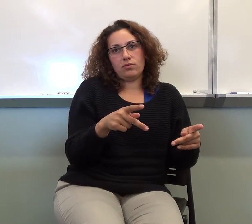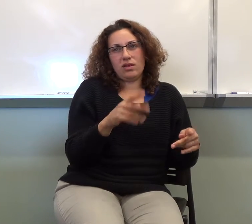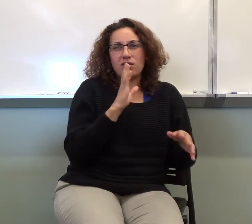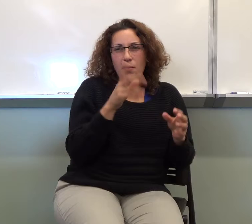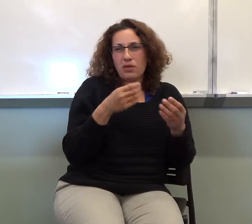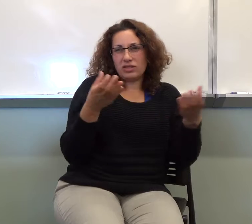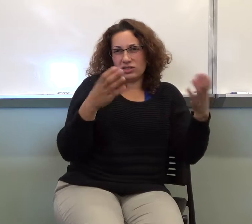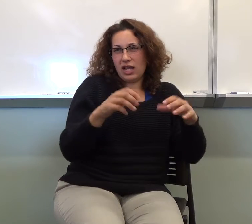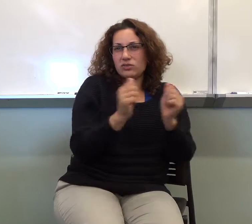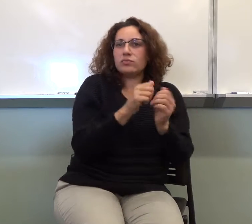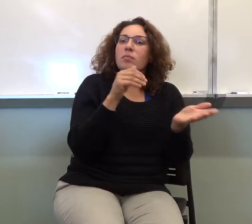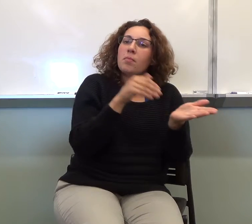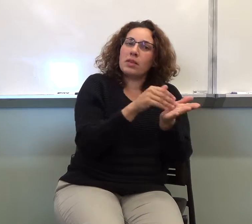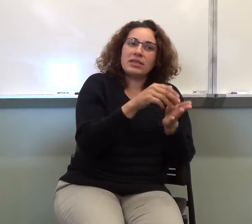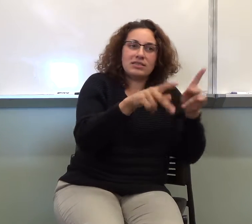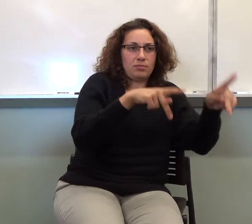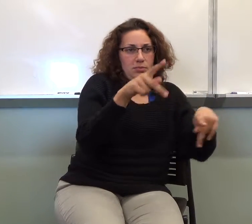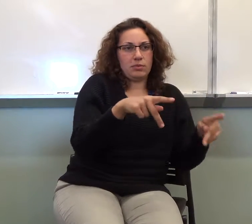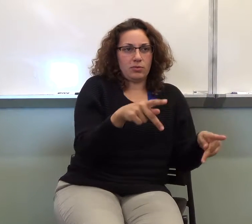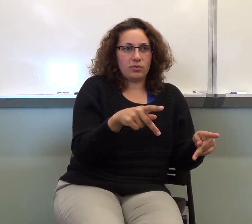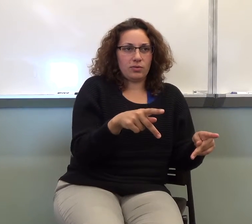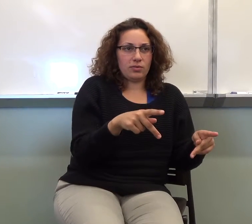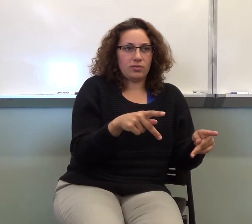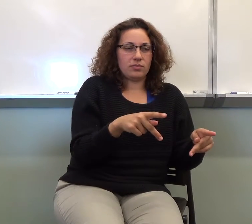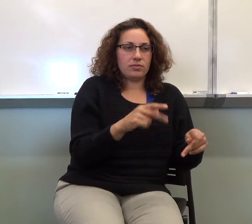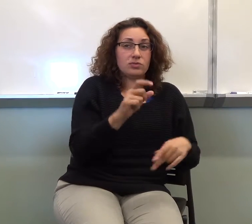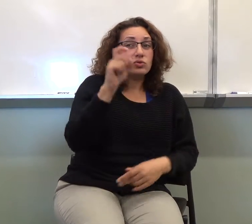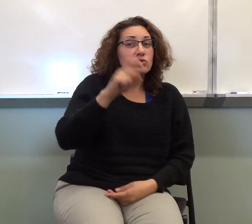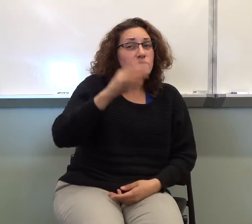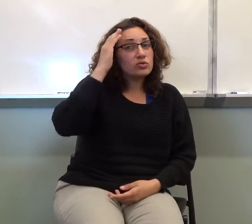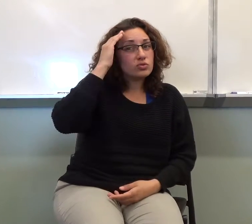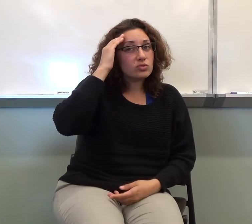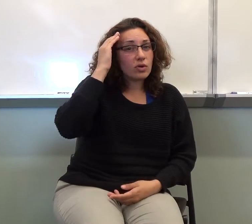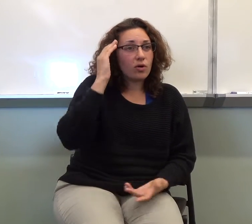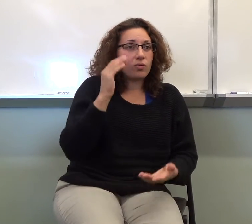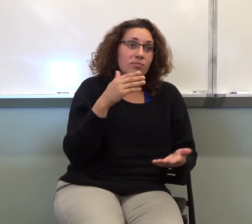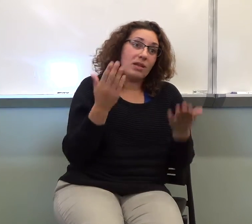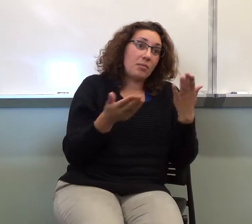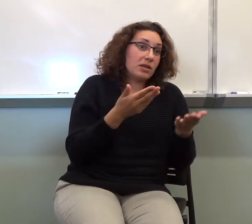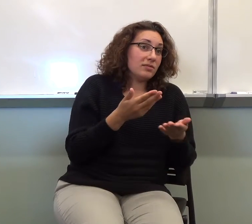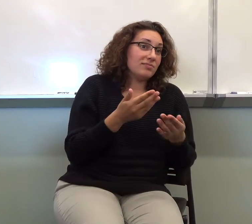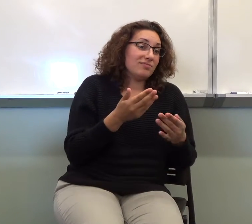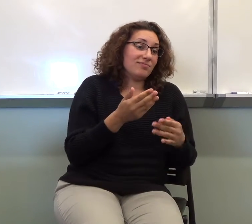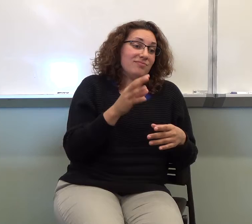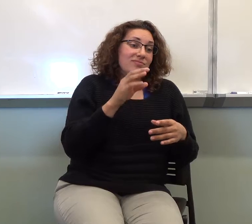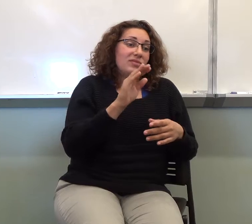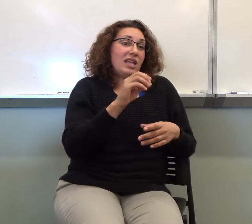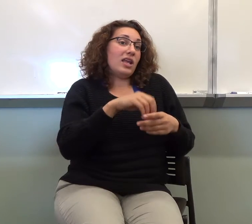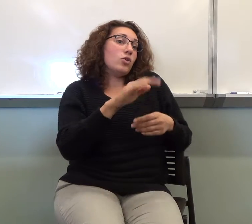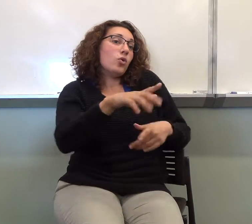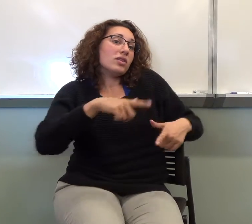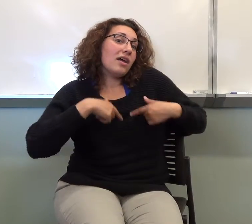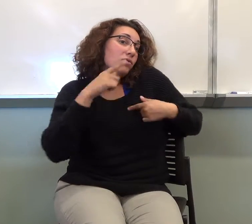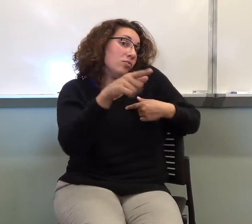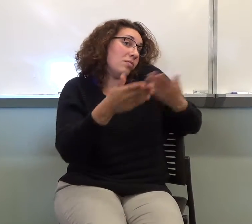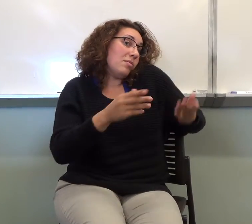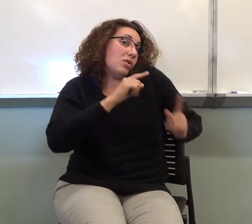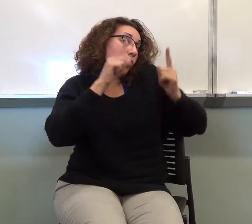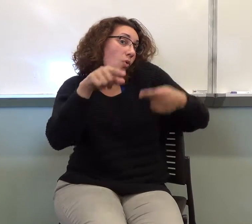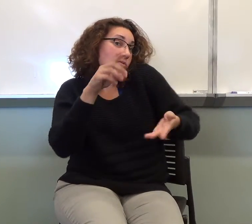Okay? And this, you should know this, because at some time in your life, you may find yourself in a doctor's office with a diagnosis and, you